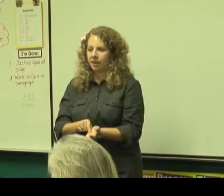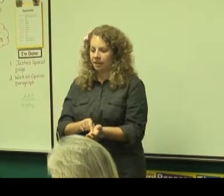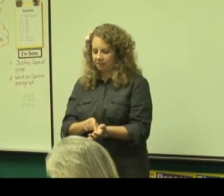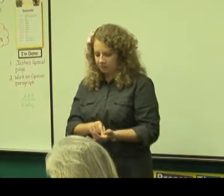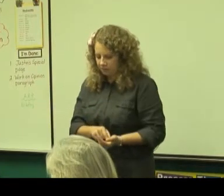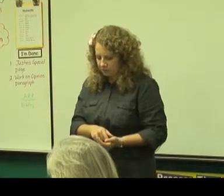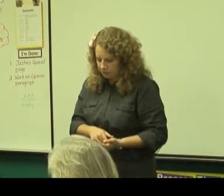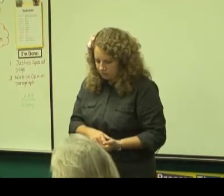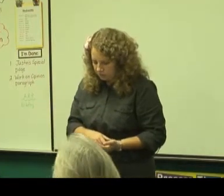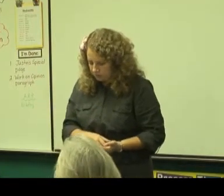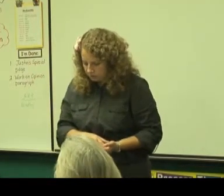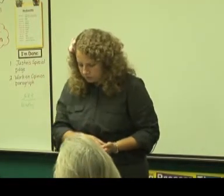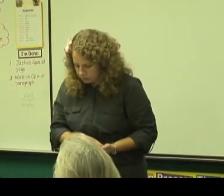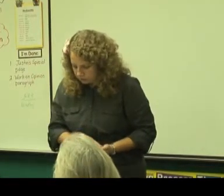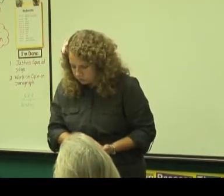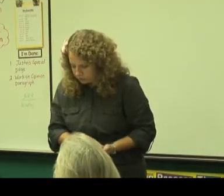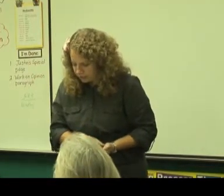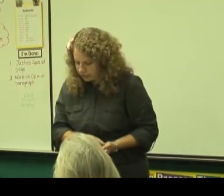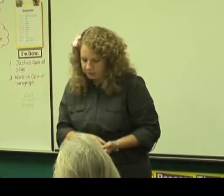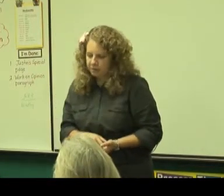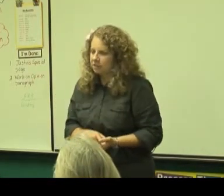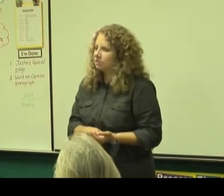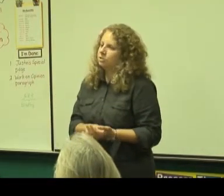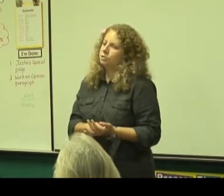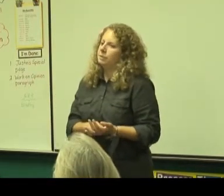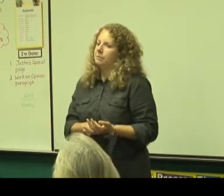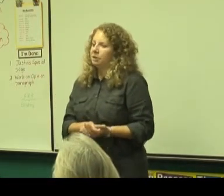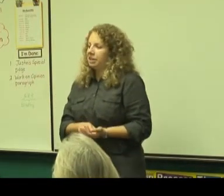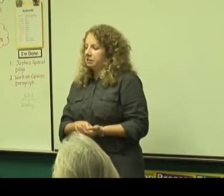Okay. So he reads the newspaper, he.